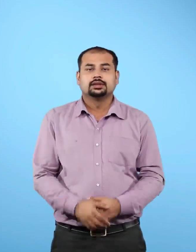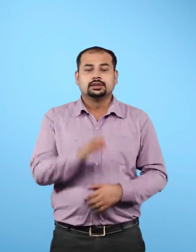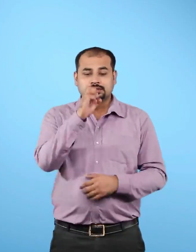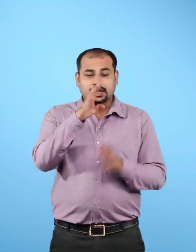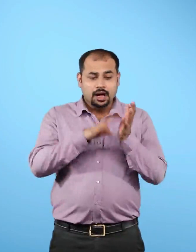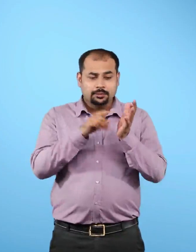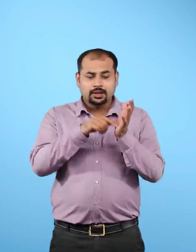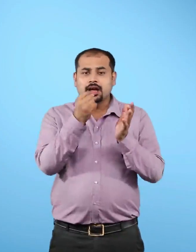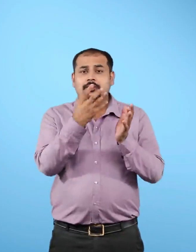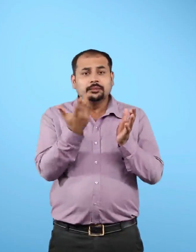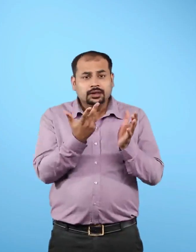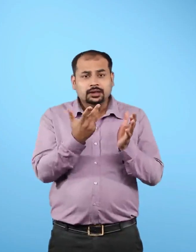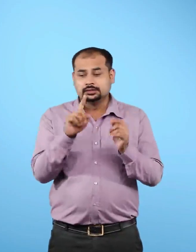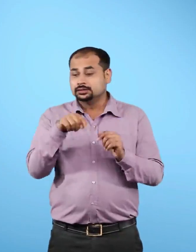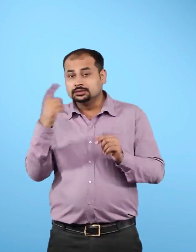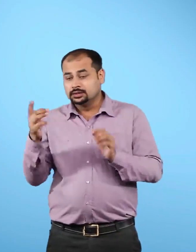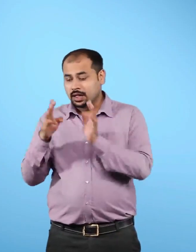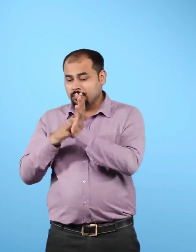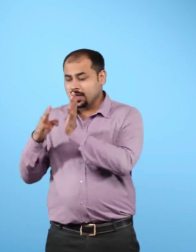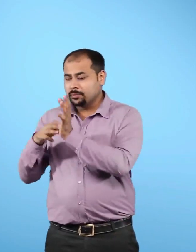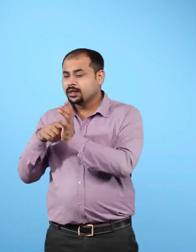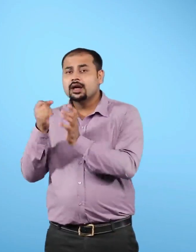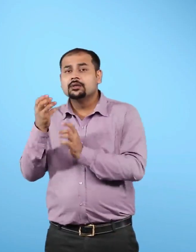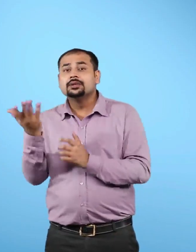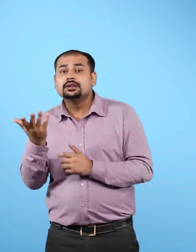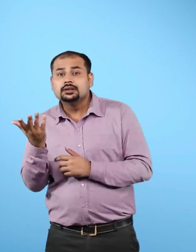and dash millimeter.